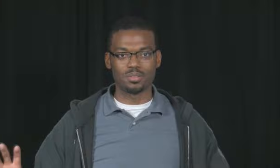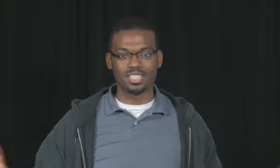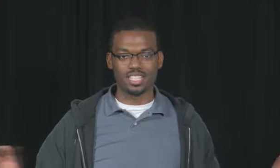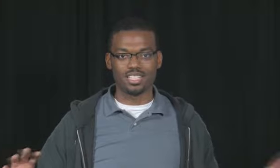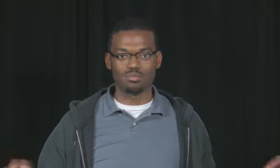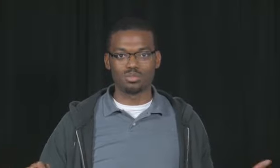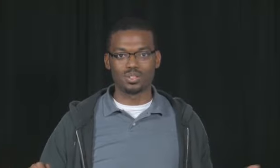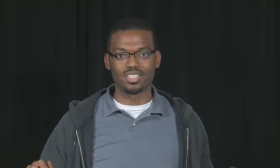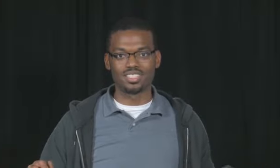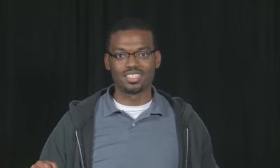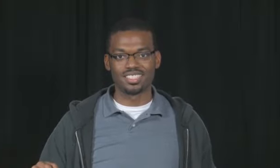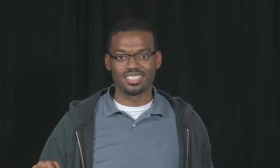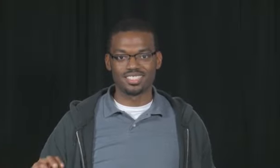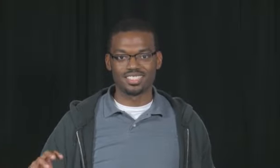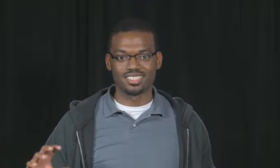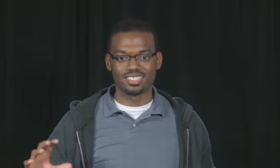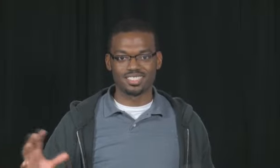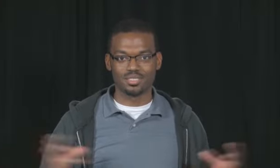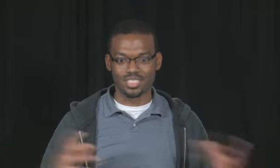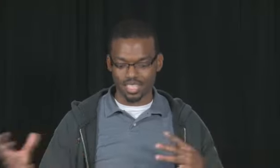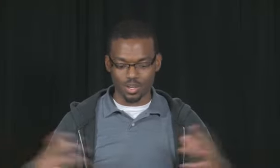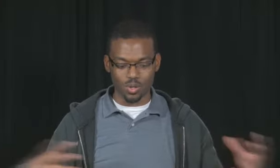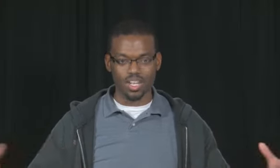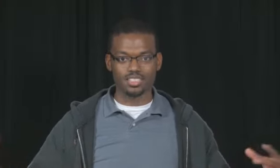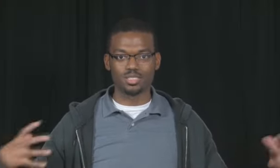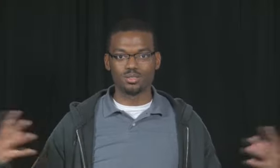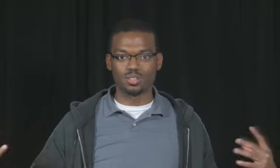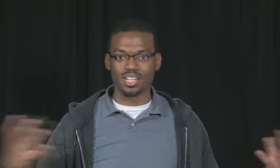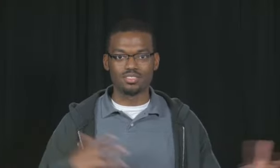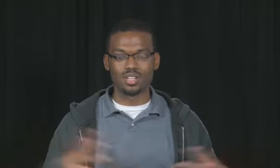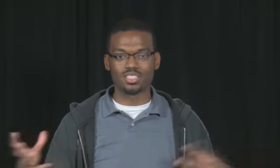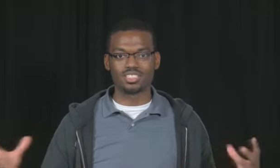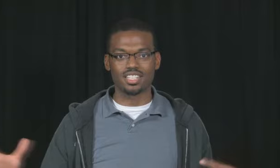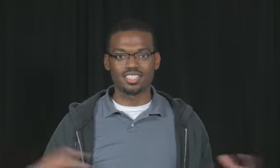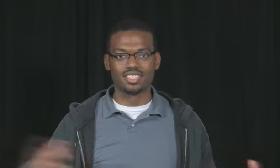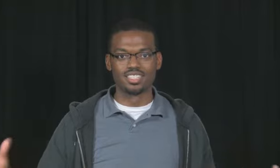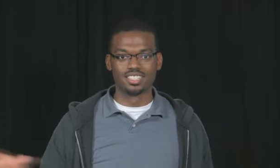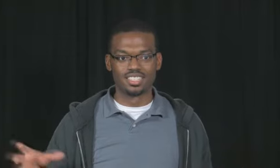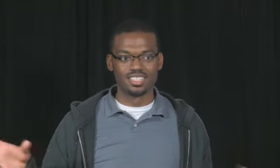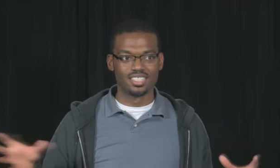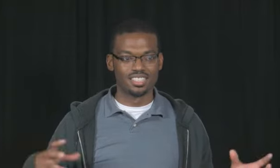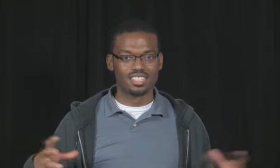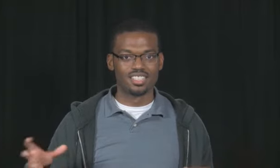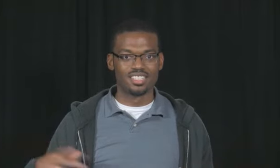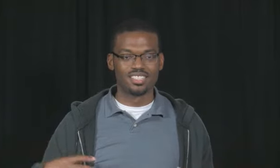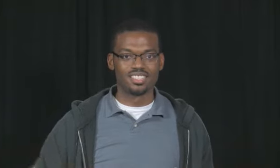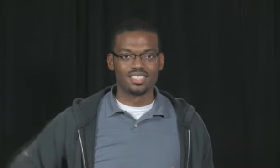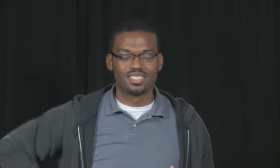with that I didn't have before. Yeah, yeah. It was just like a whole lot to choose from. I didn't even know where to start. Yes, yes. So the thing